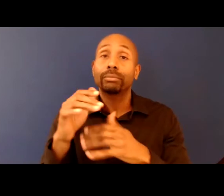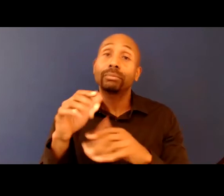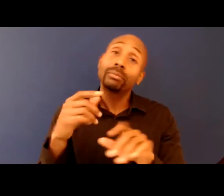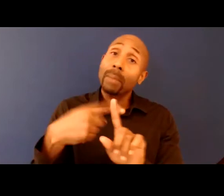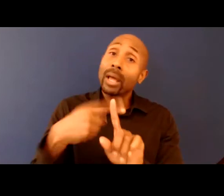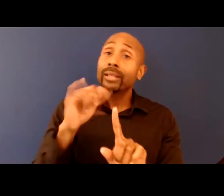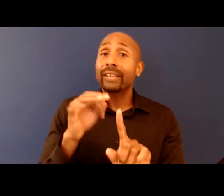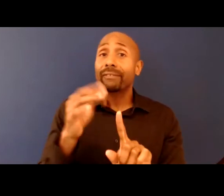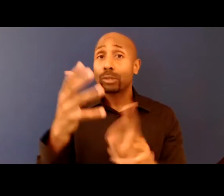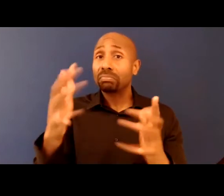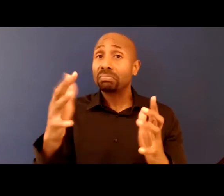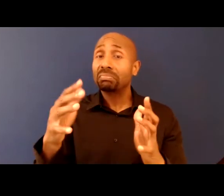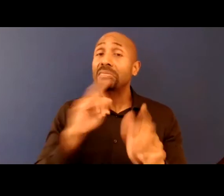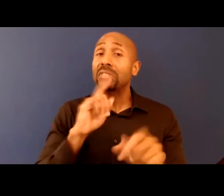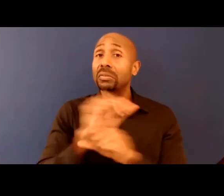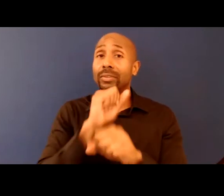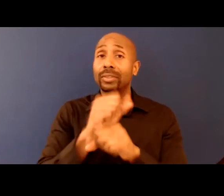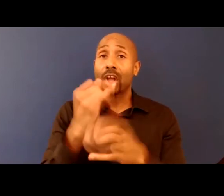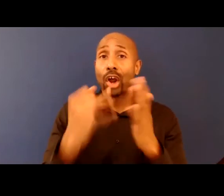awesome.